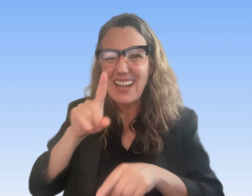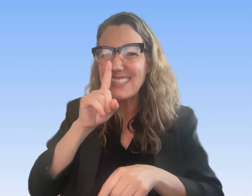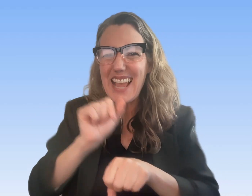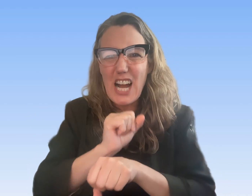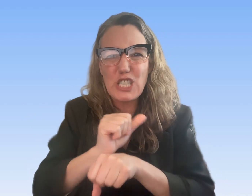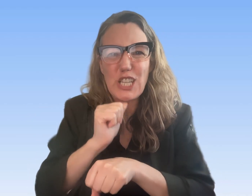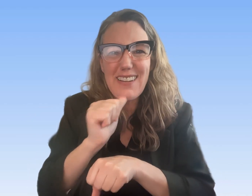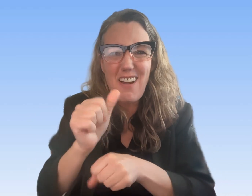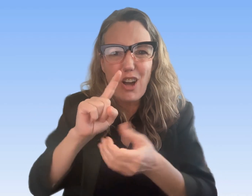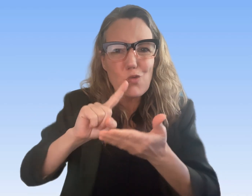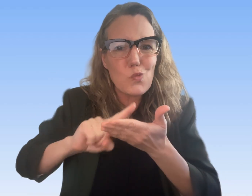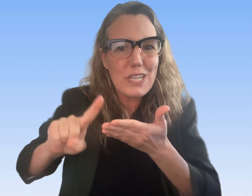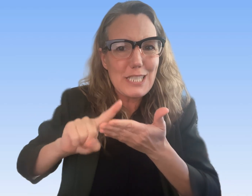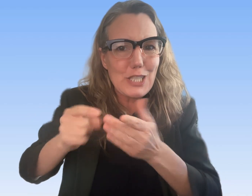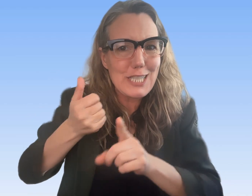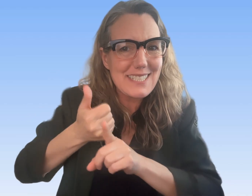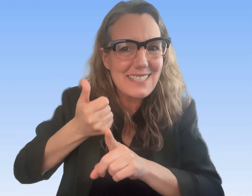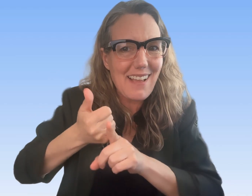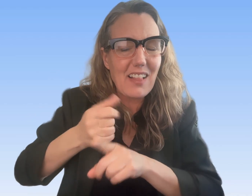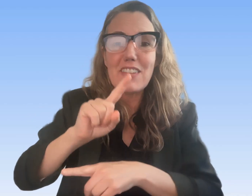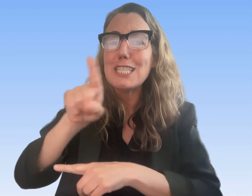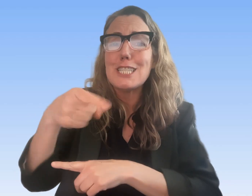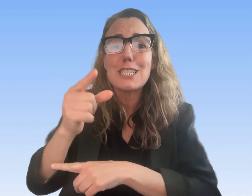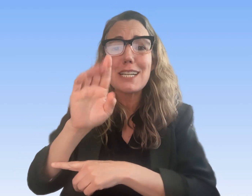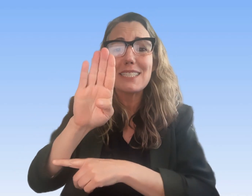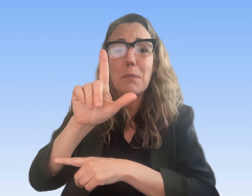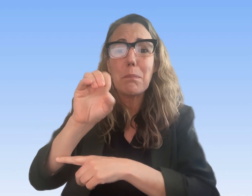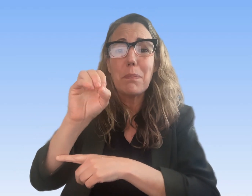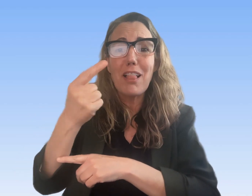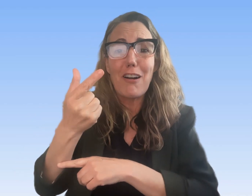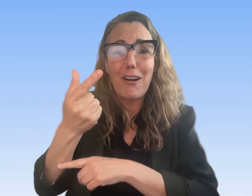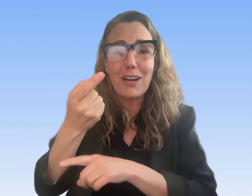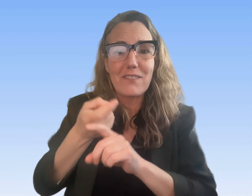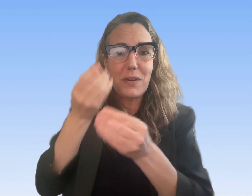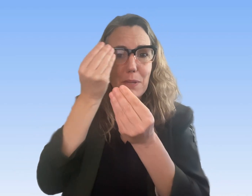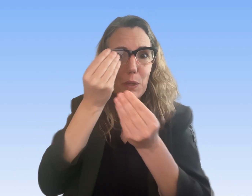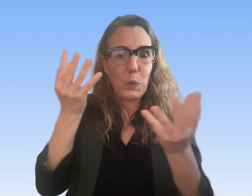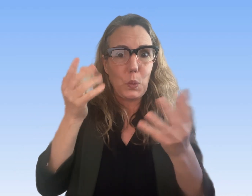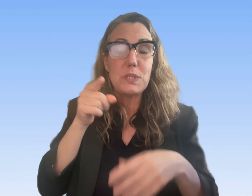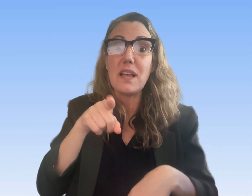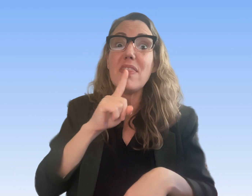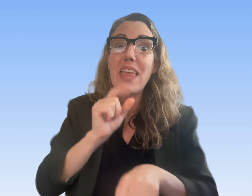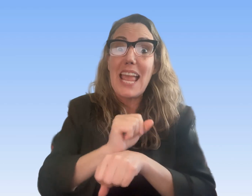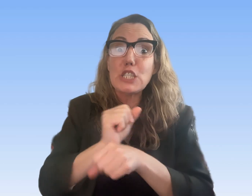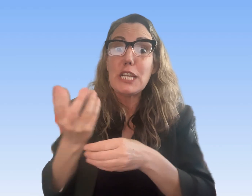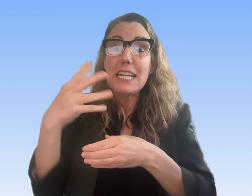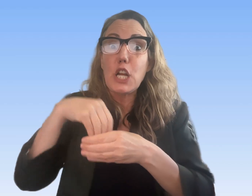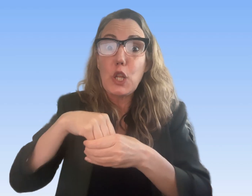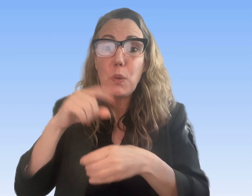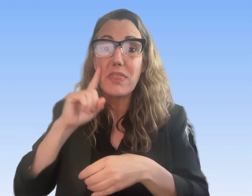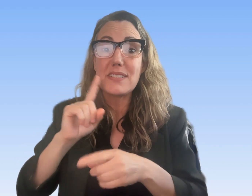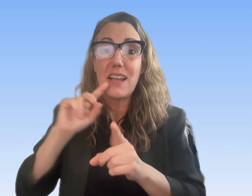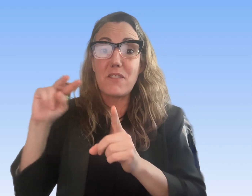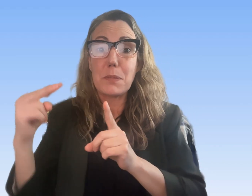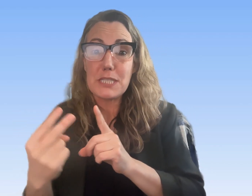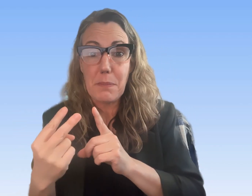that is actually not research. There's a blog from the news that actually included the deaf